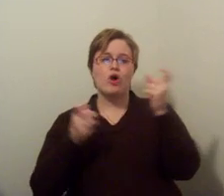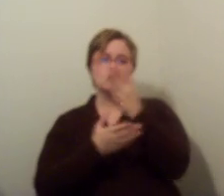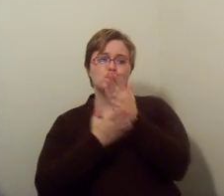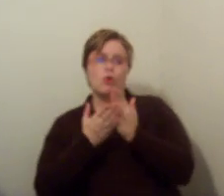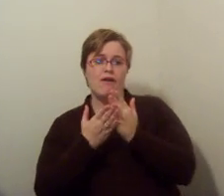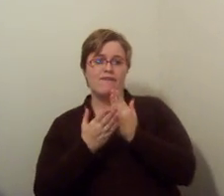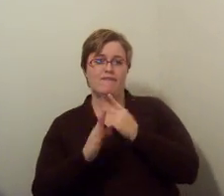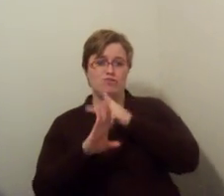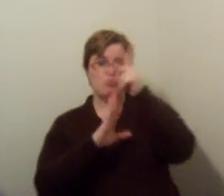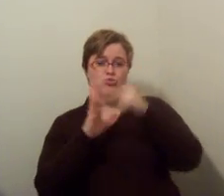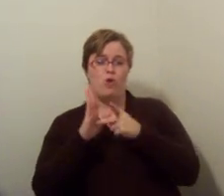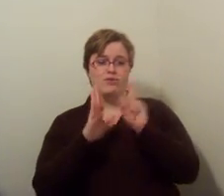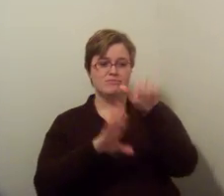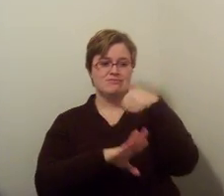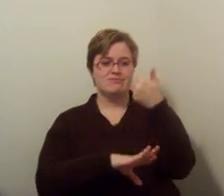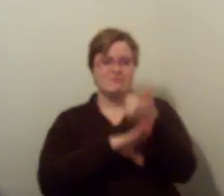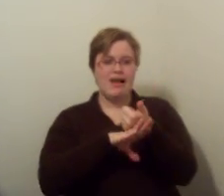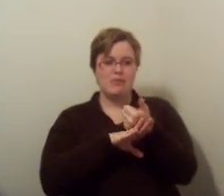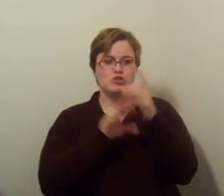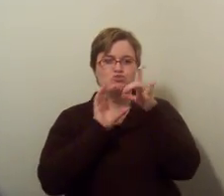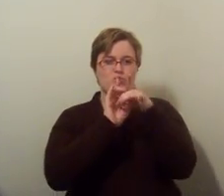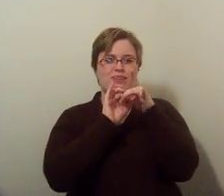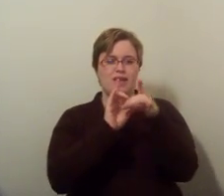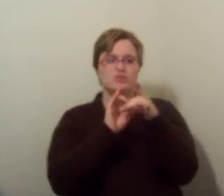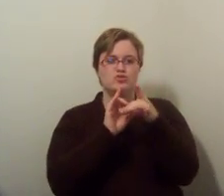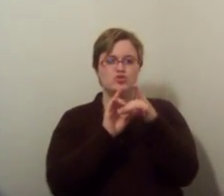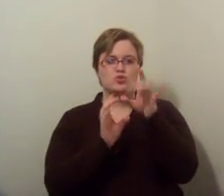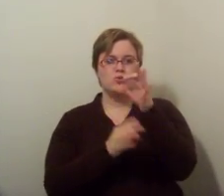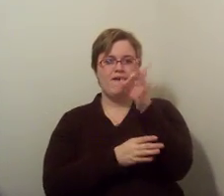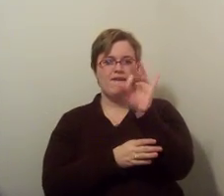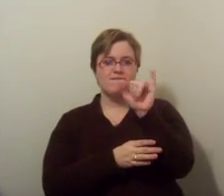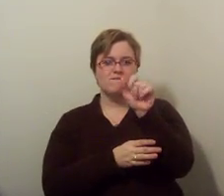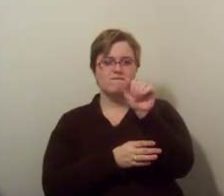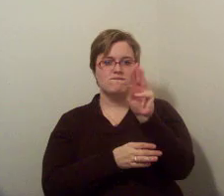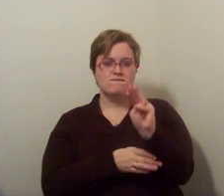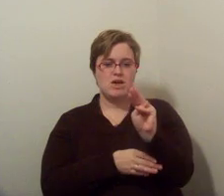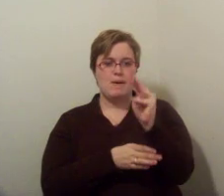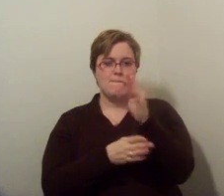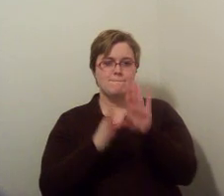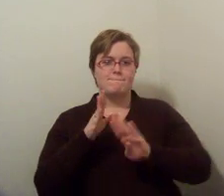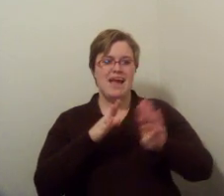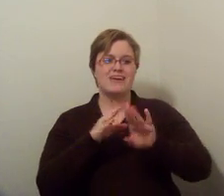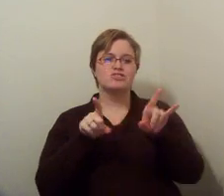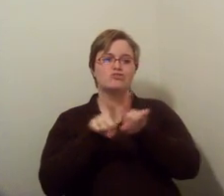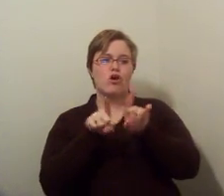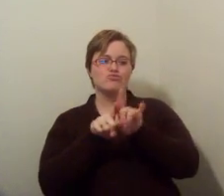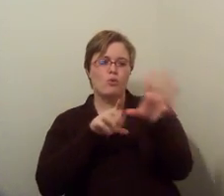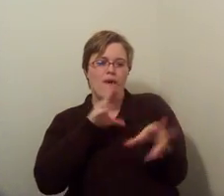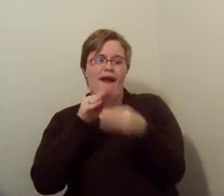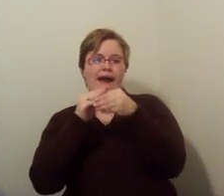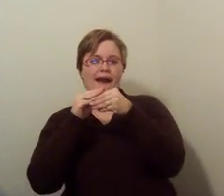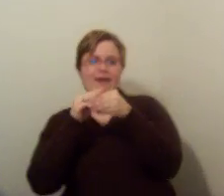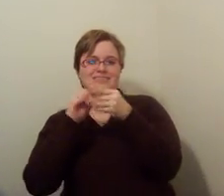stuff. And we have the digital thing as well, so that people can get an opportunity to do both kind of the old and the